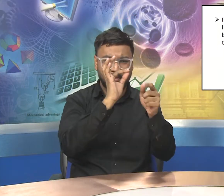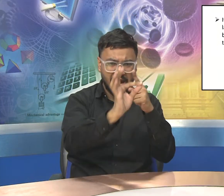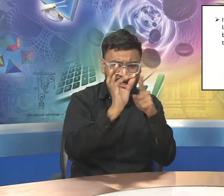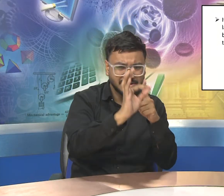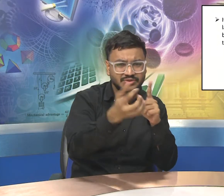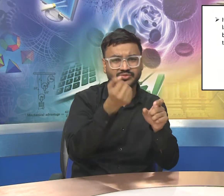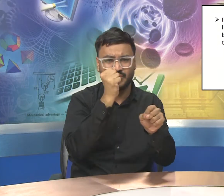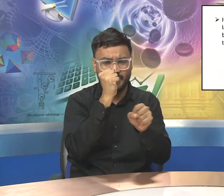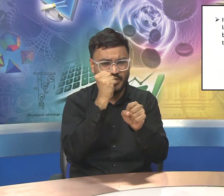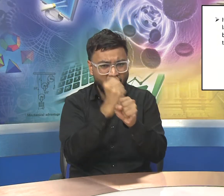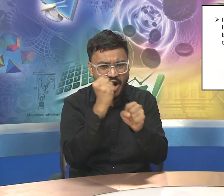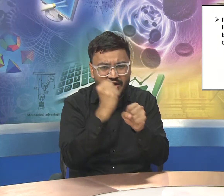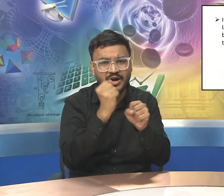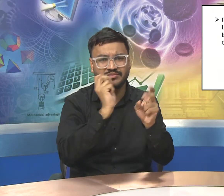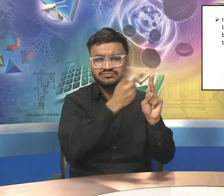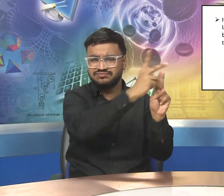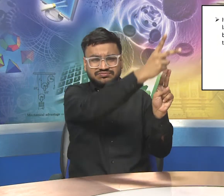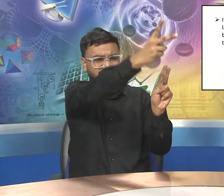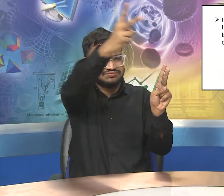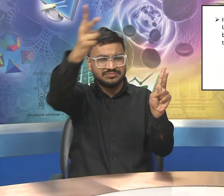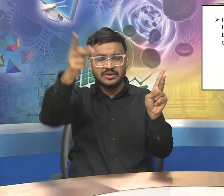its development.